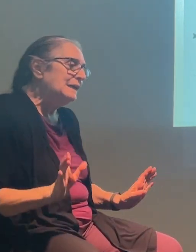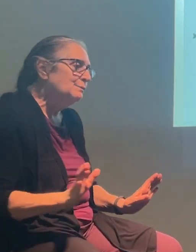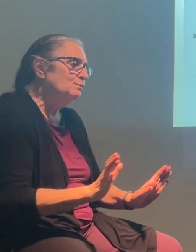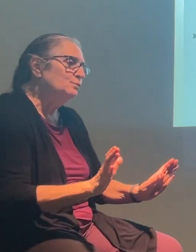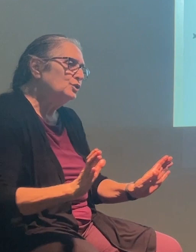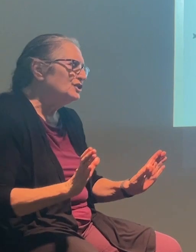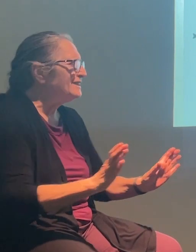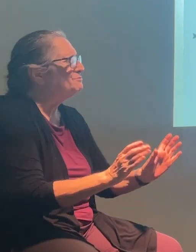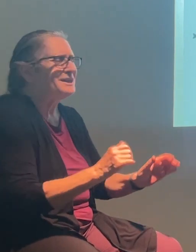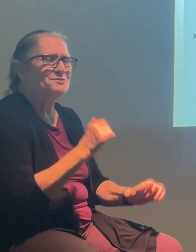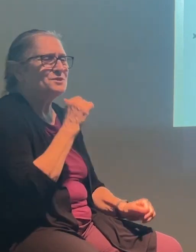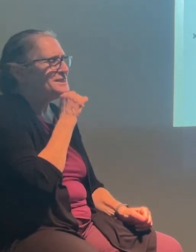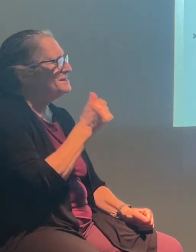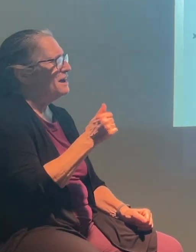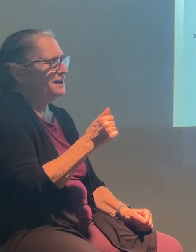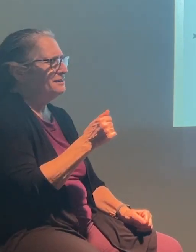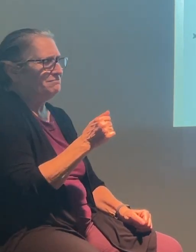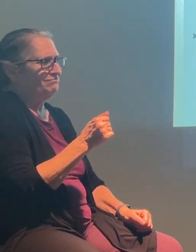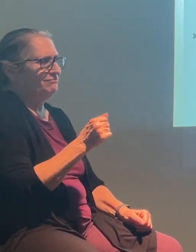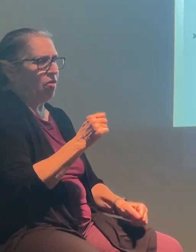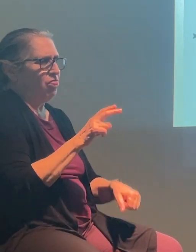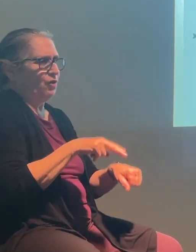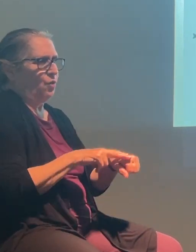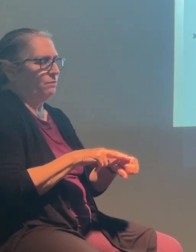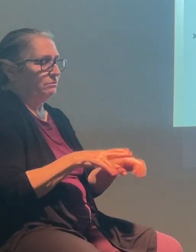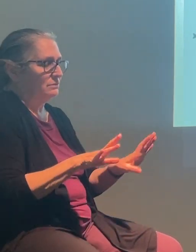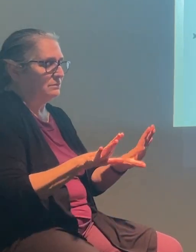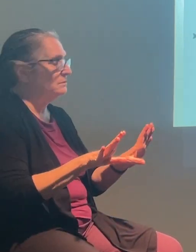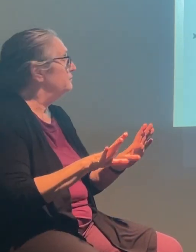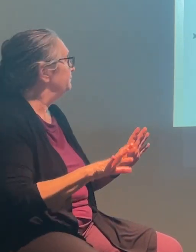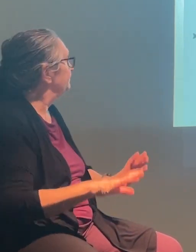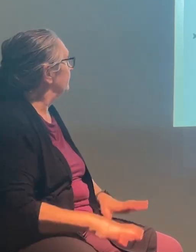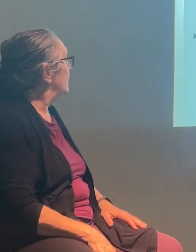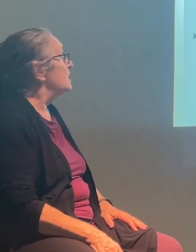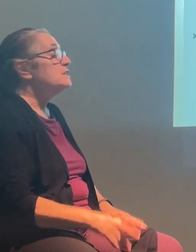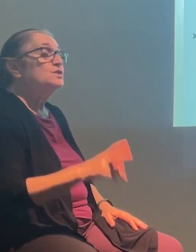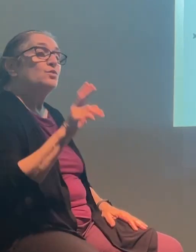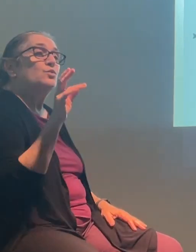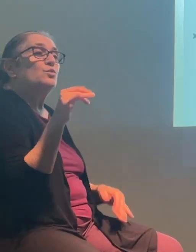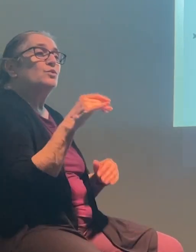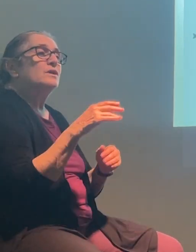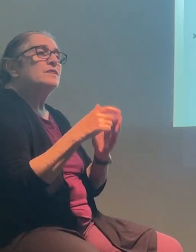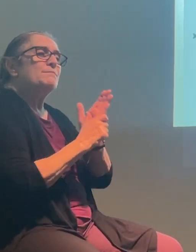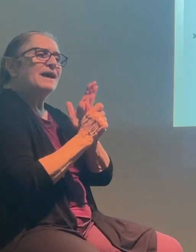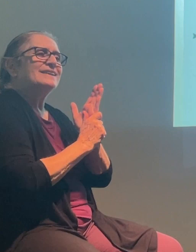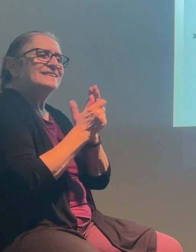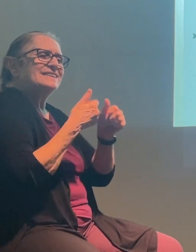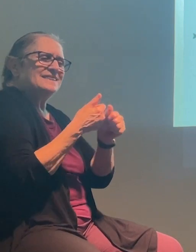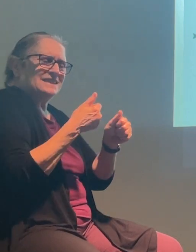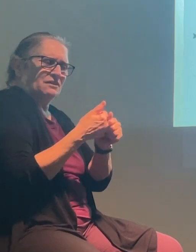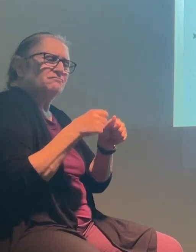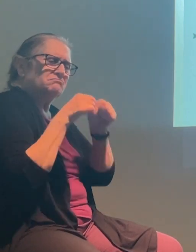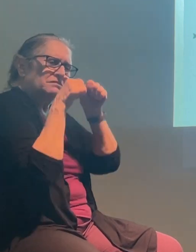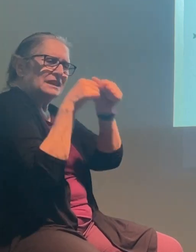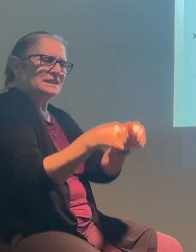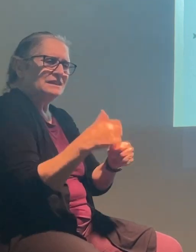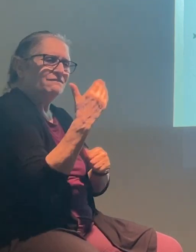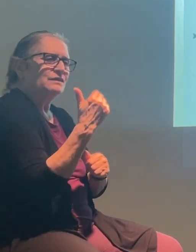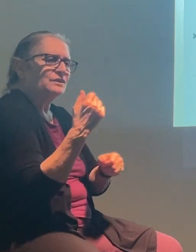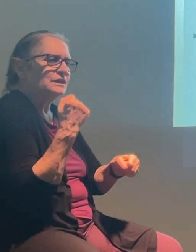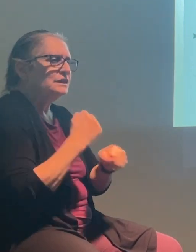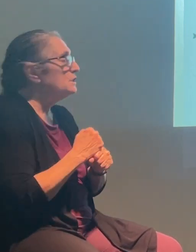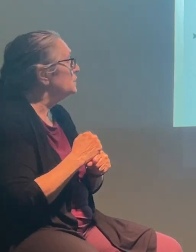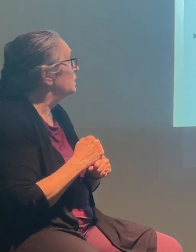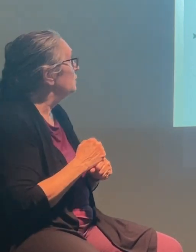little unusual. So what's interesting about this is the magazine itself lasted about 15 years and would